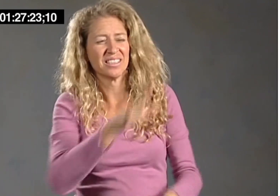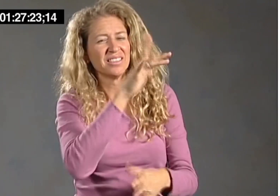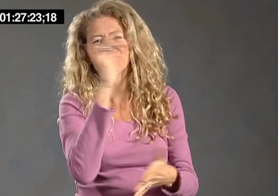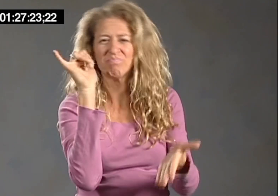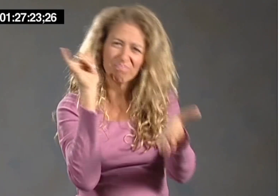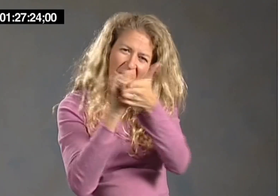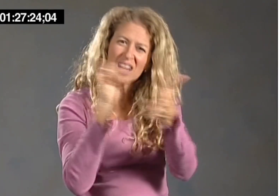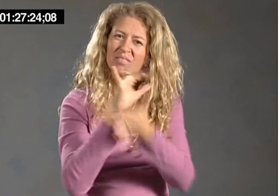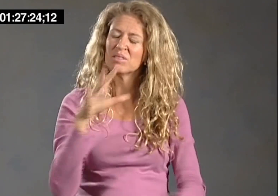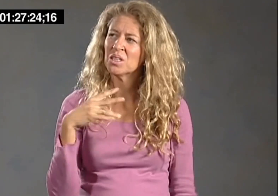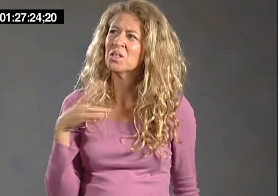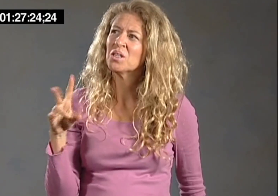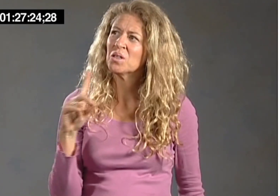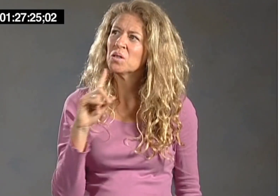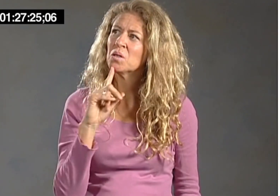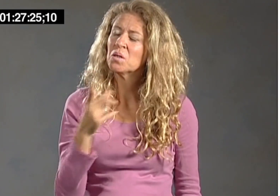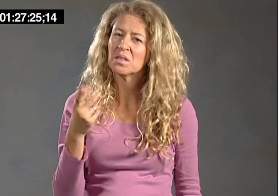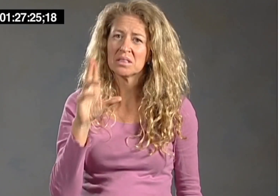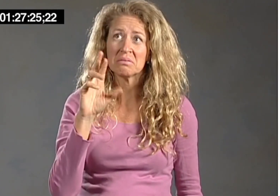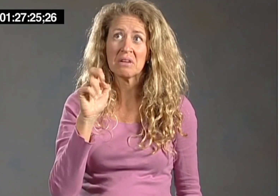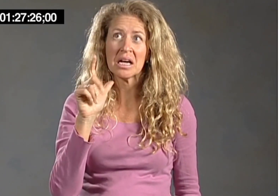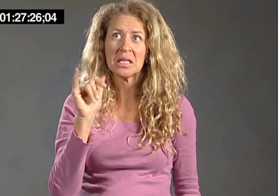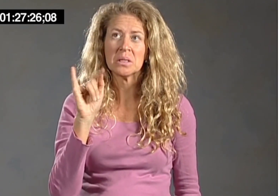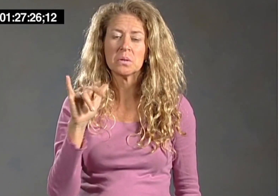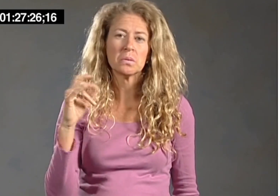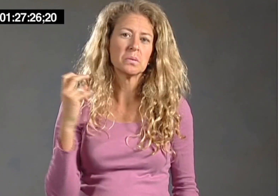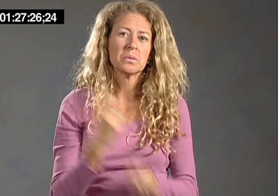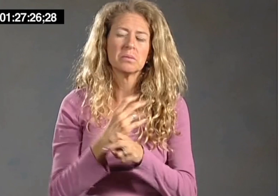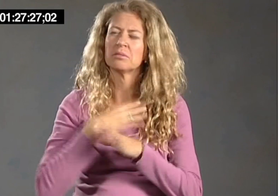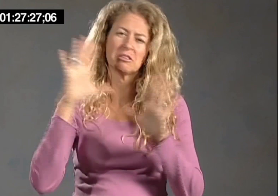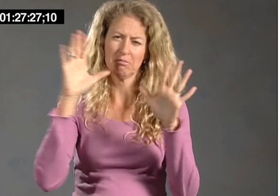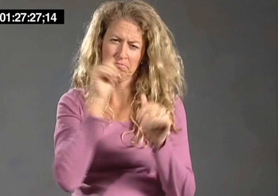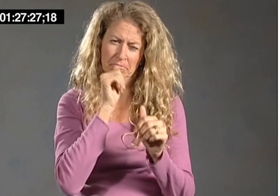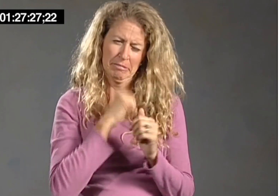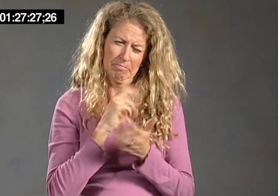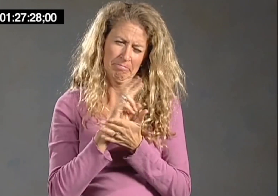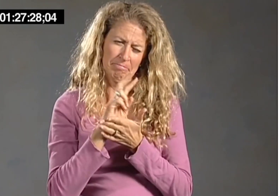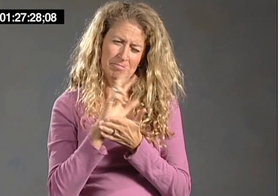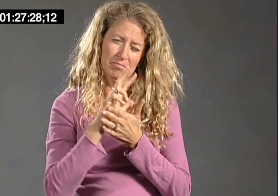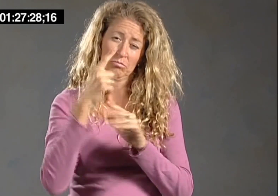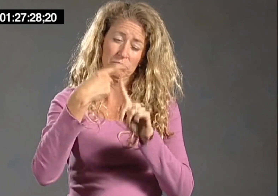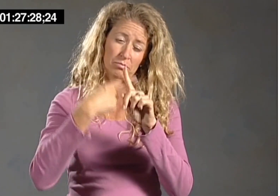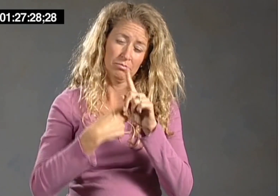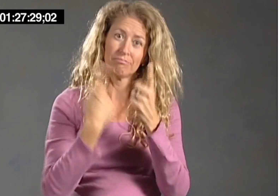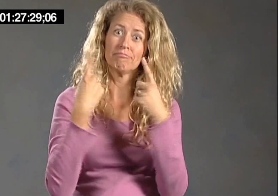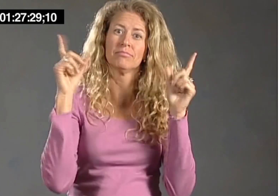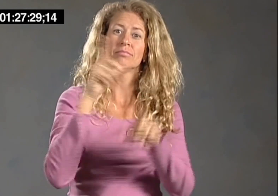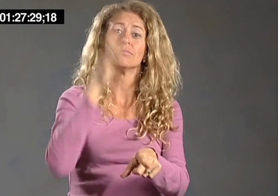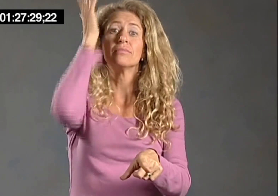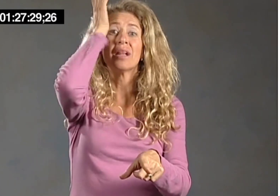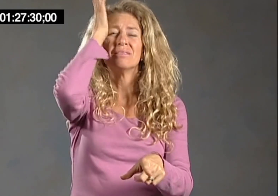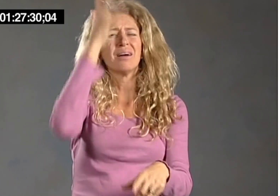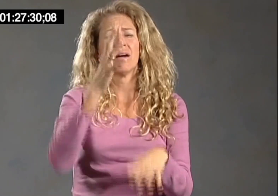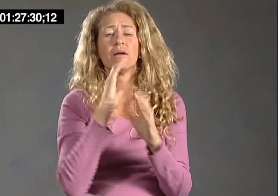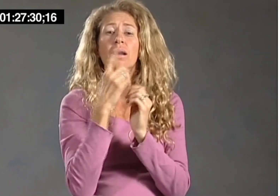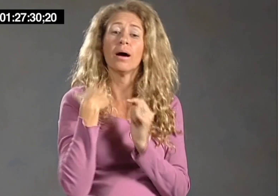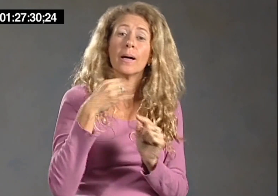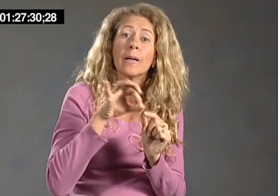All that week, I watched the plants, and the lettuce and spinach grew a lot. It